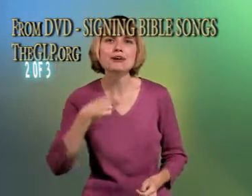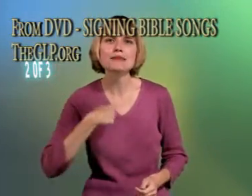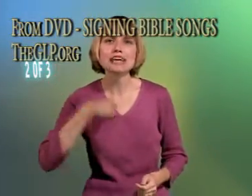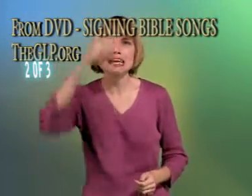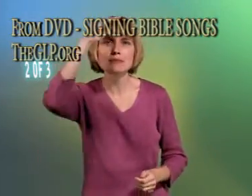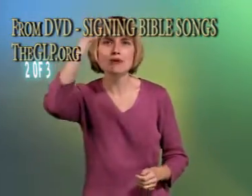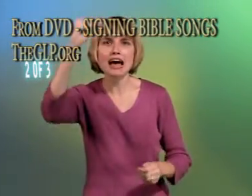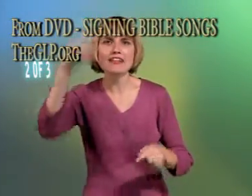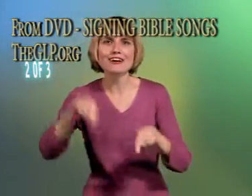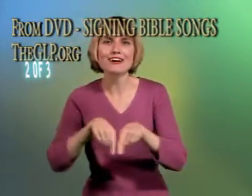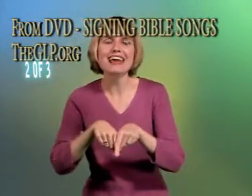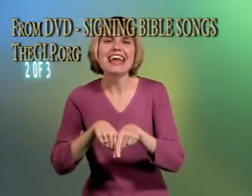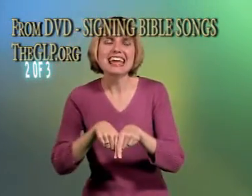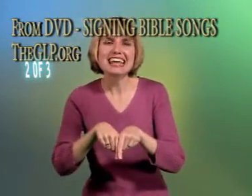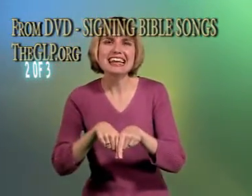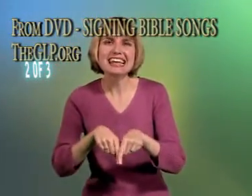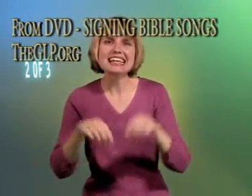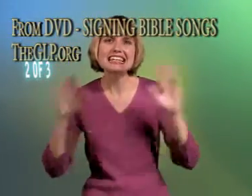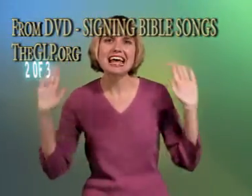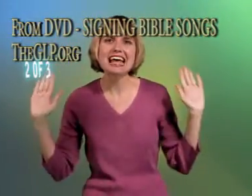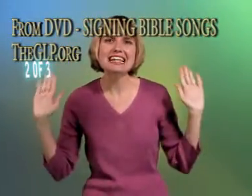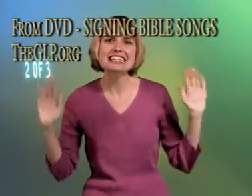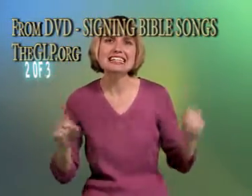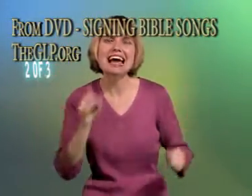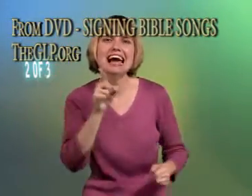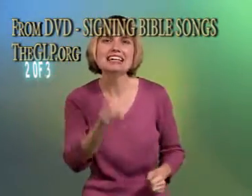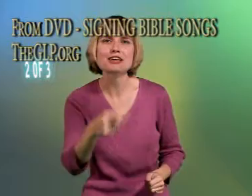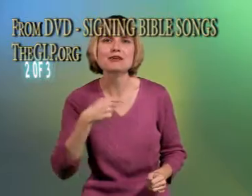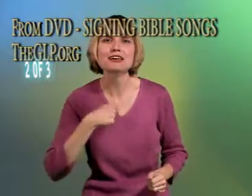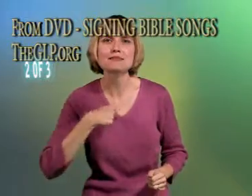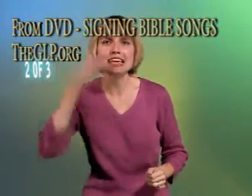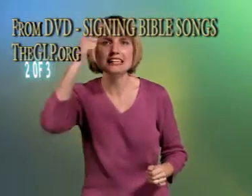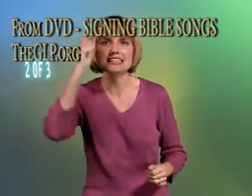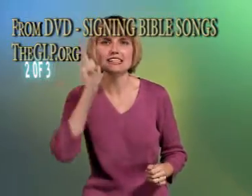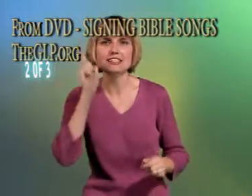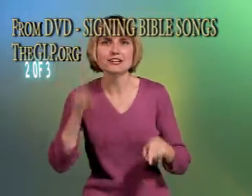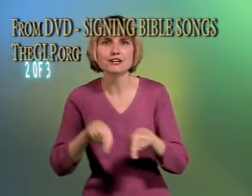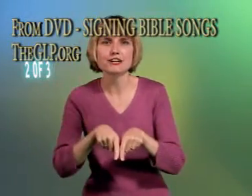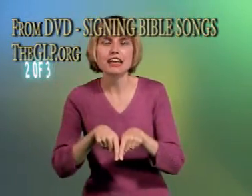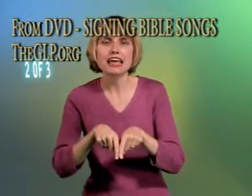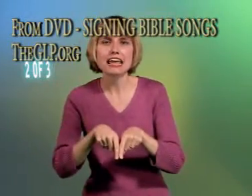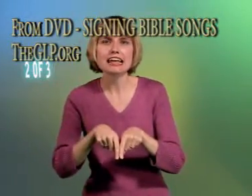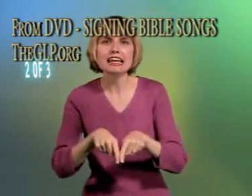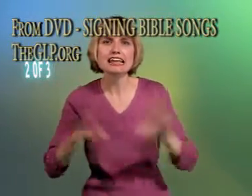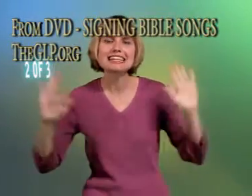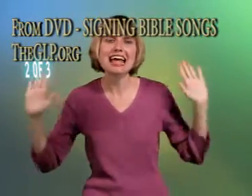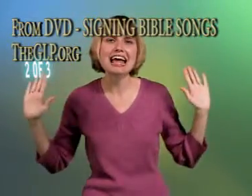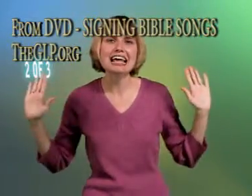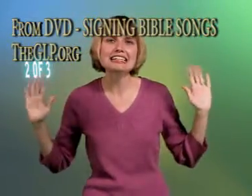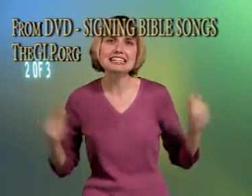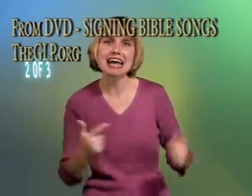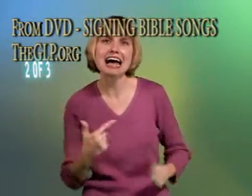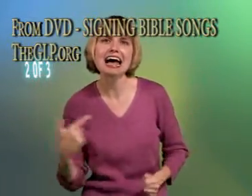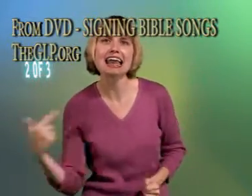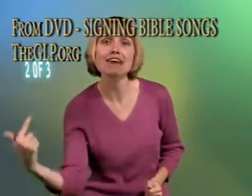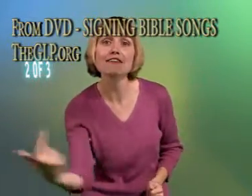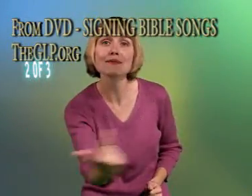and me, brother, in his hands. He's got you and me, sister, in his hands. He's got